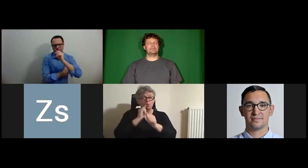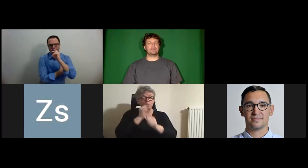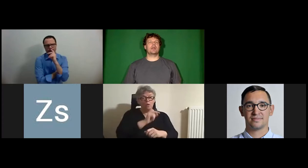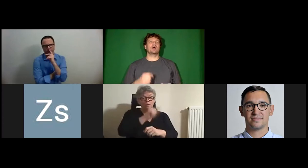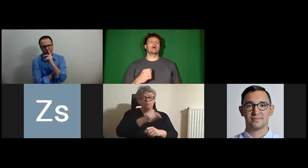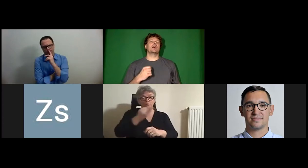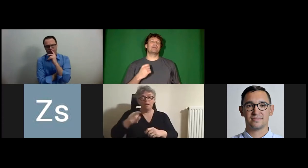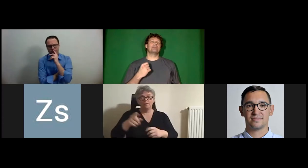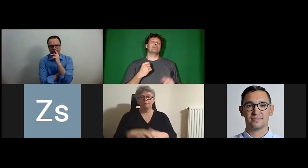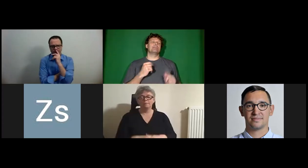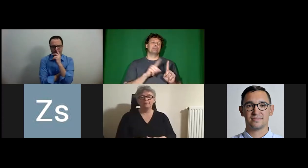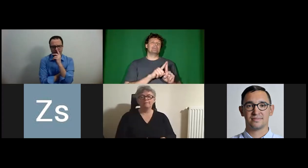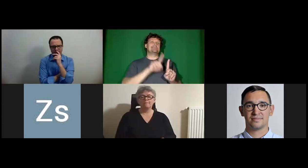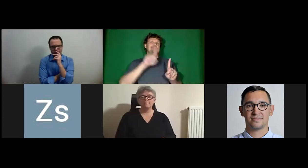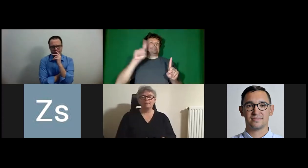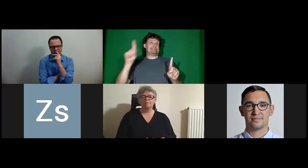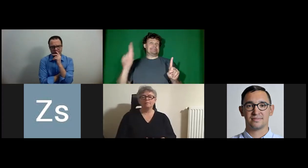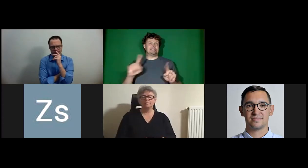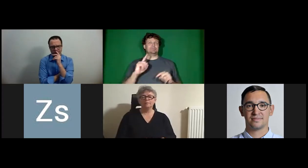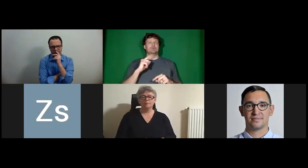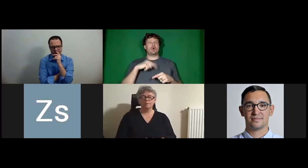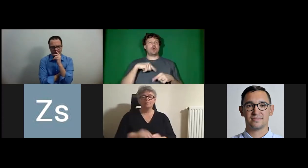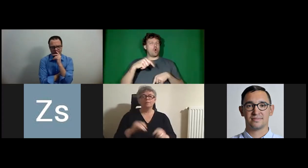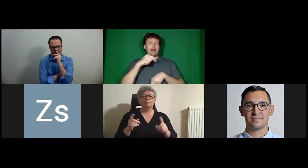family to all those different countries?